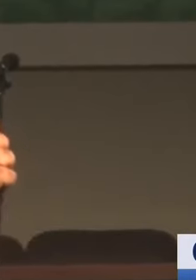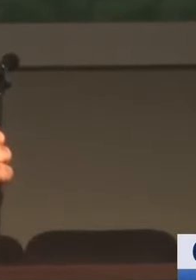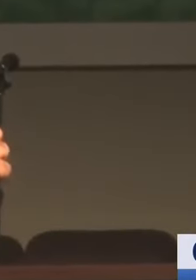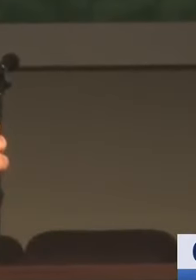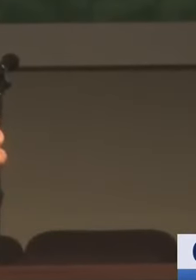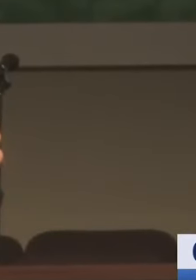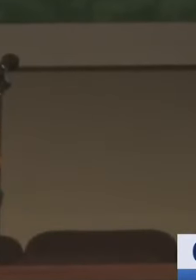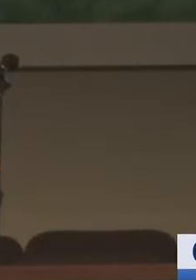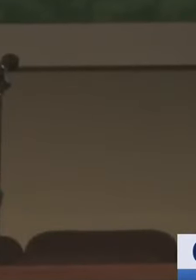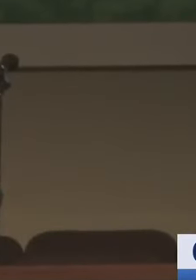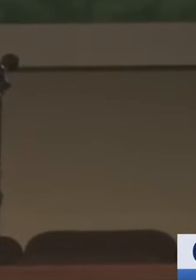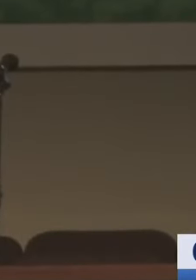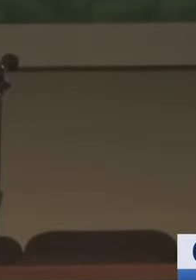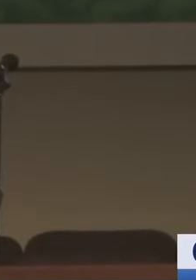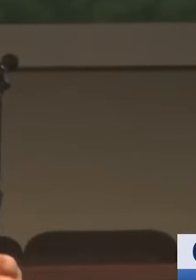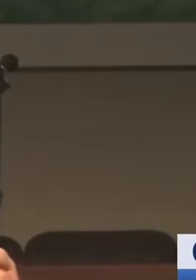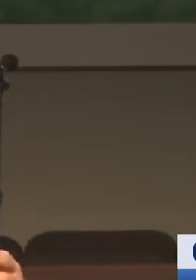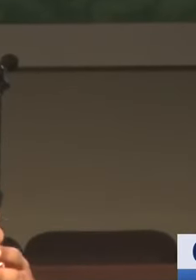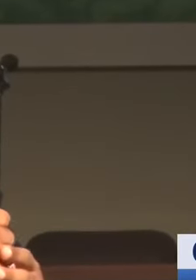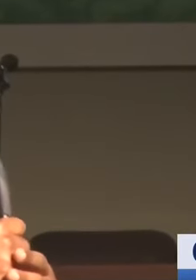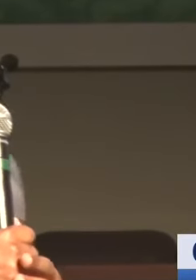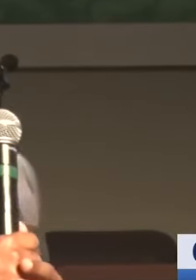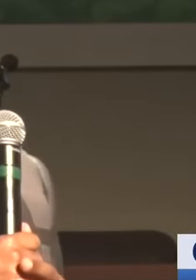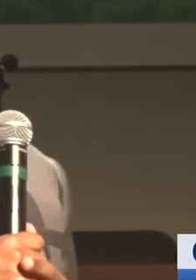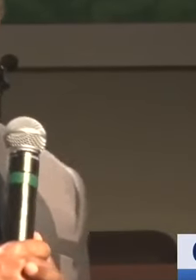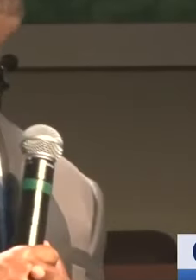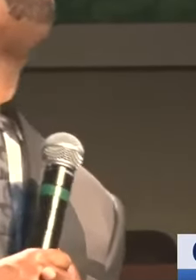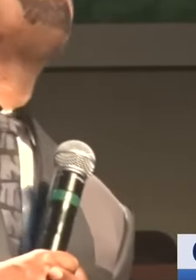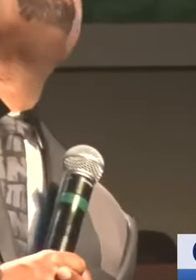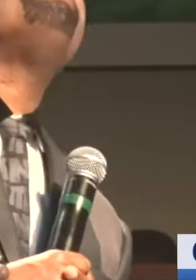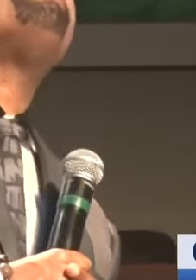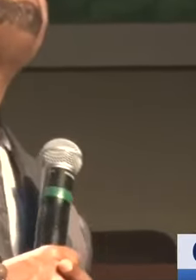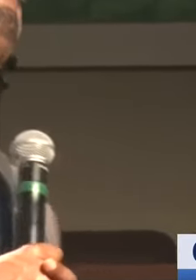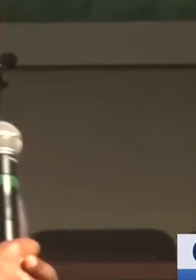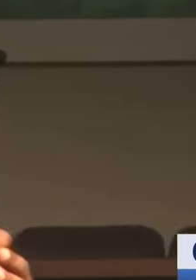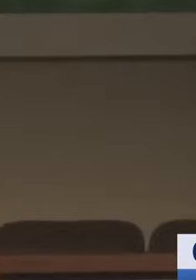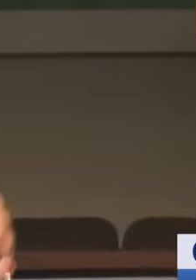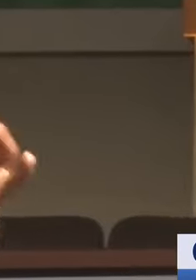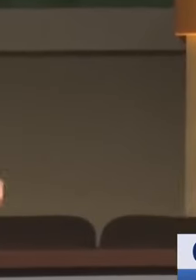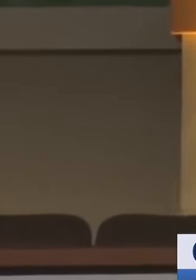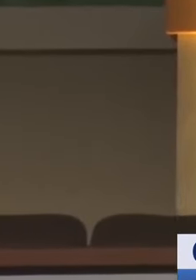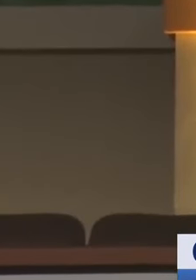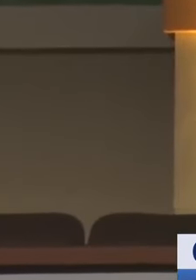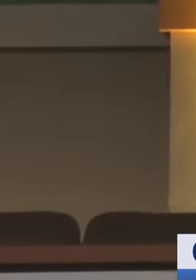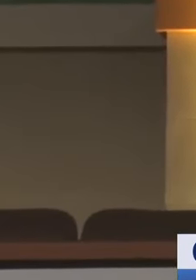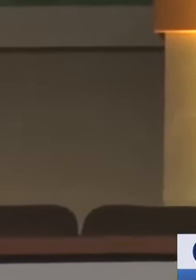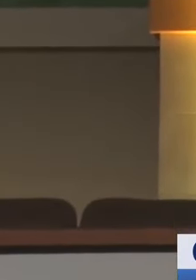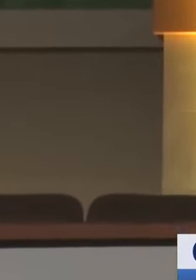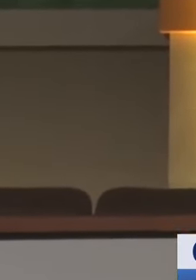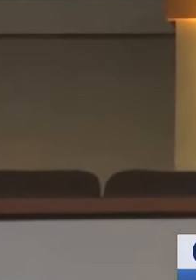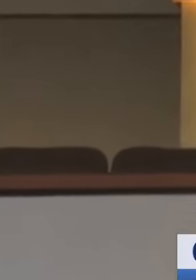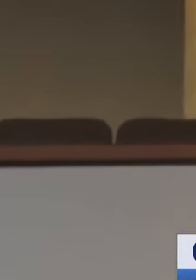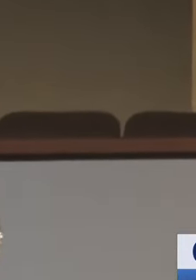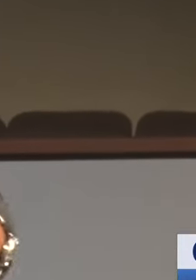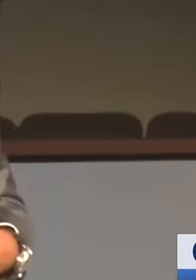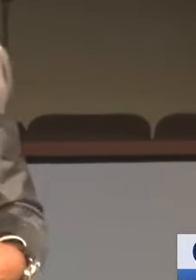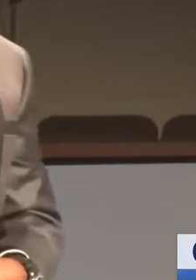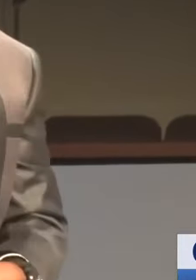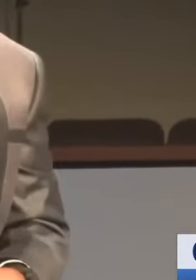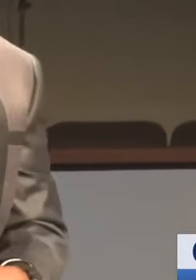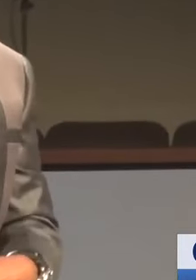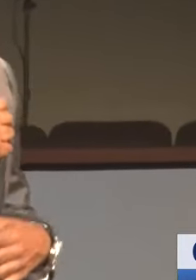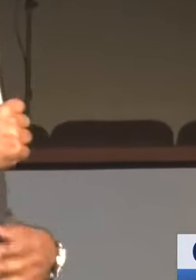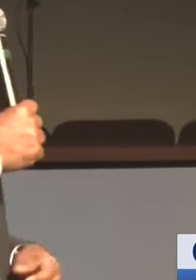That's why I praise along with each new day. That's why I praise,